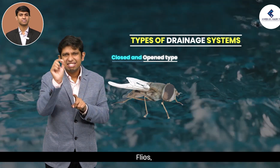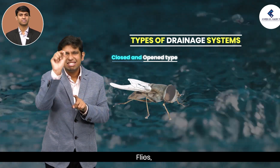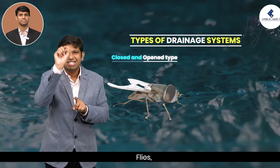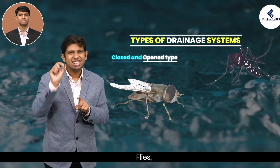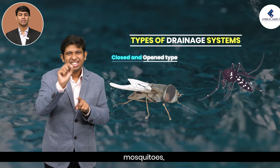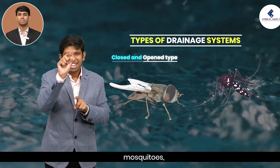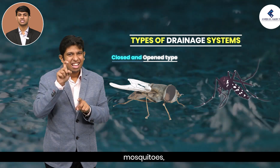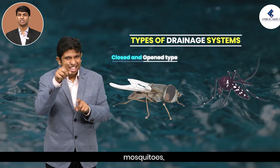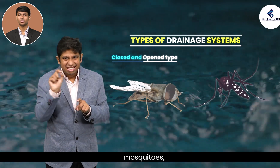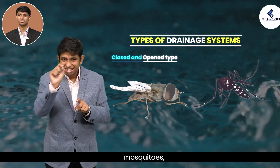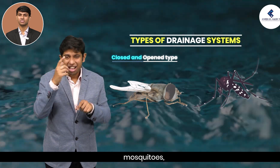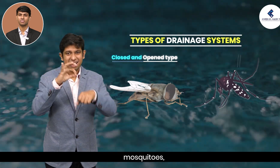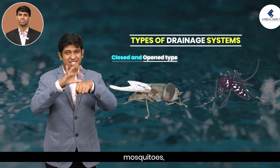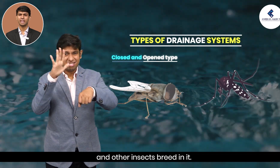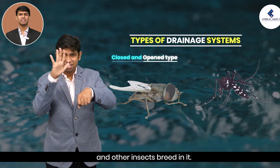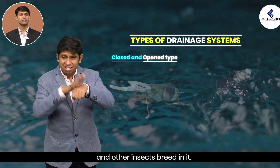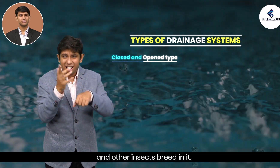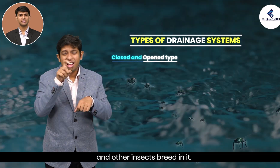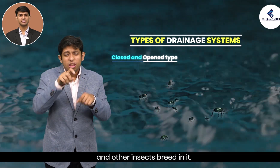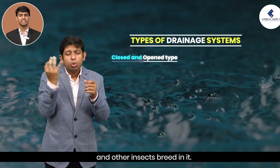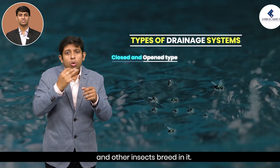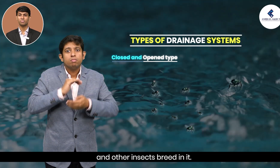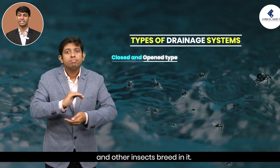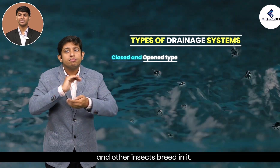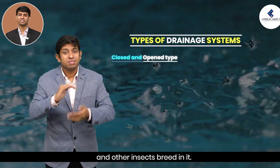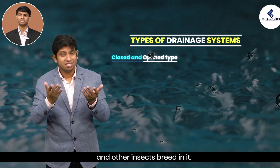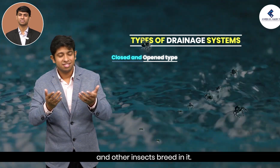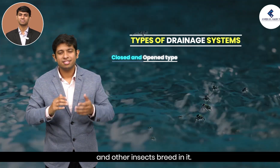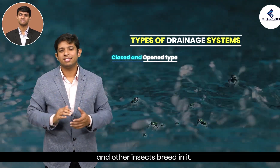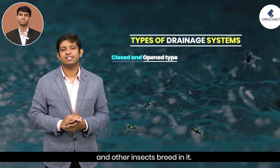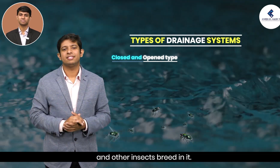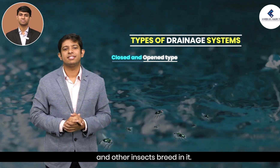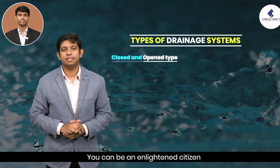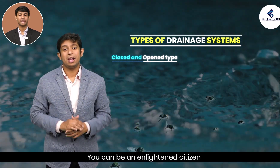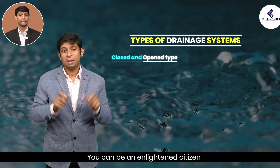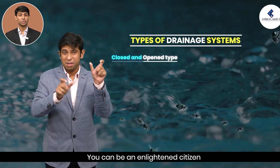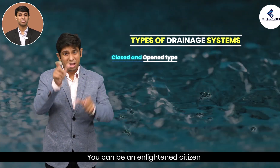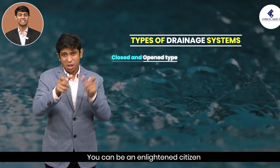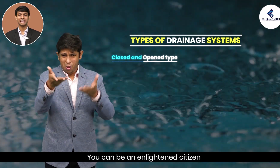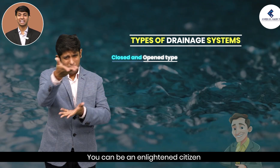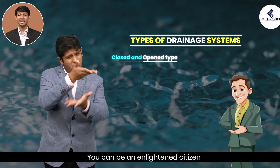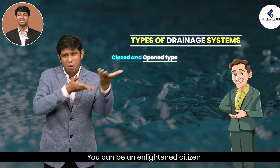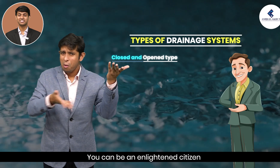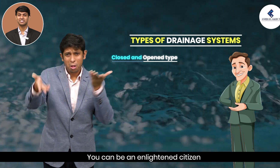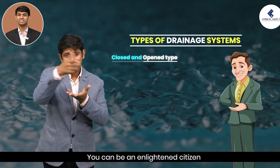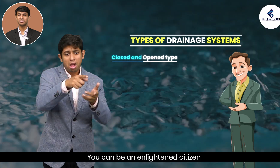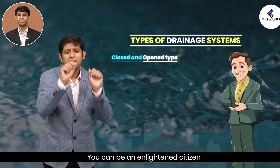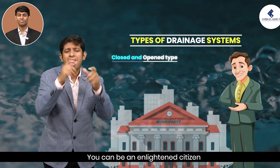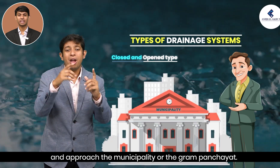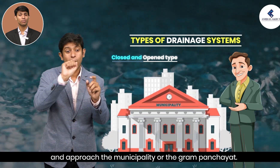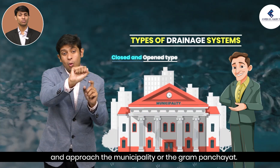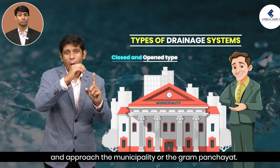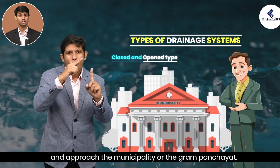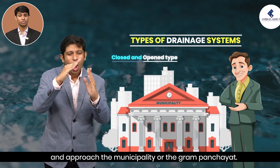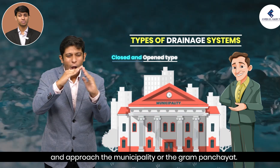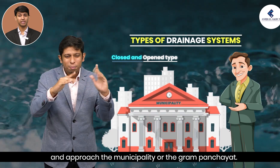Flies, mosquitoes, and other insects breed in it. You can be an enlightened citizen